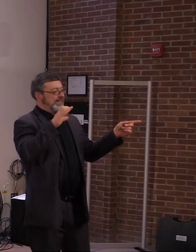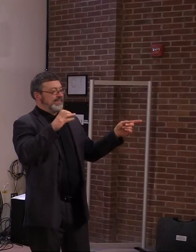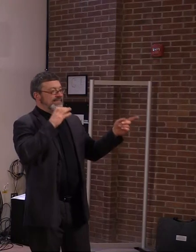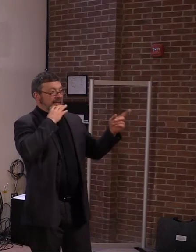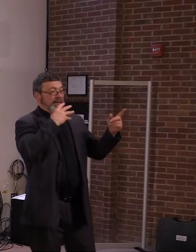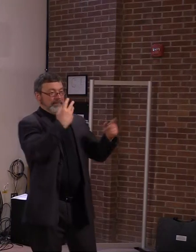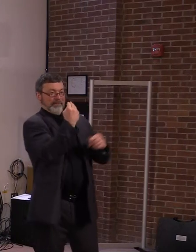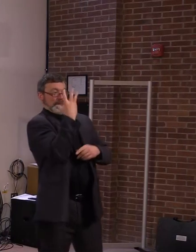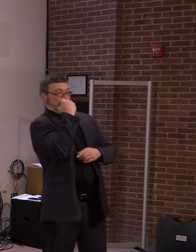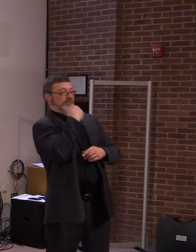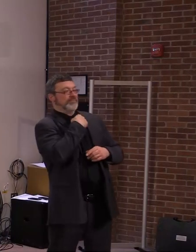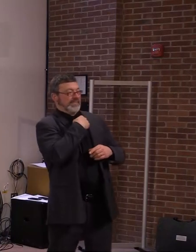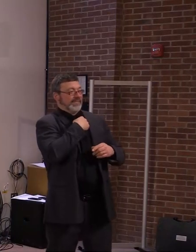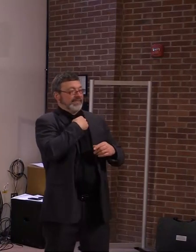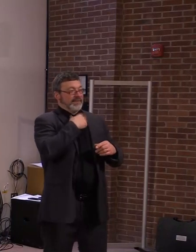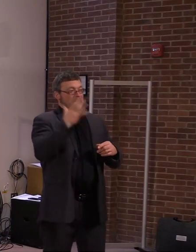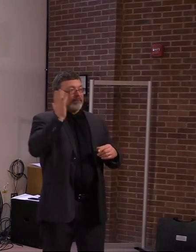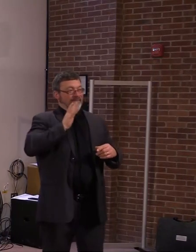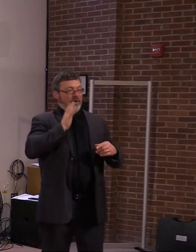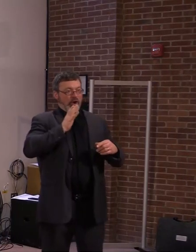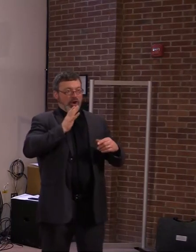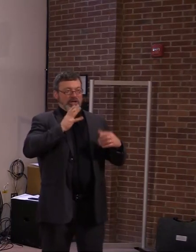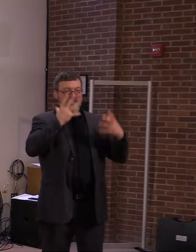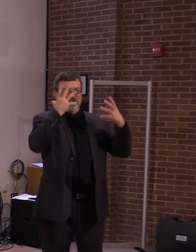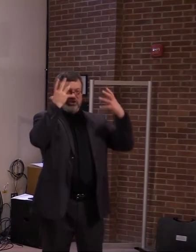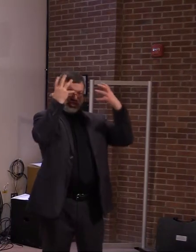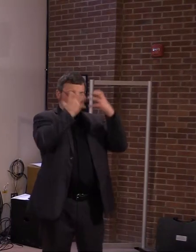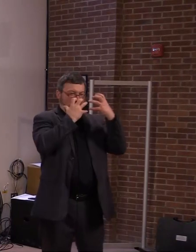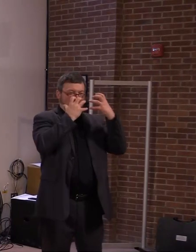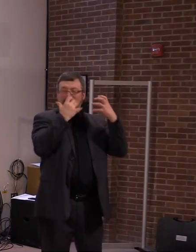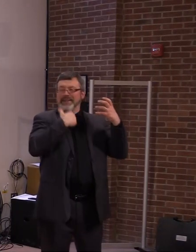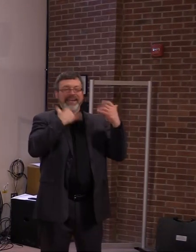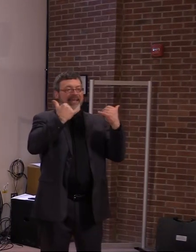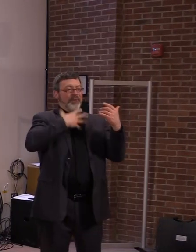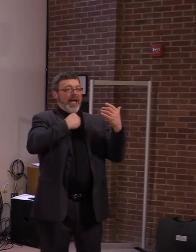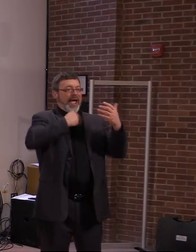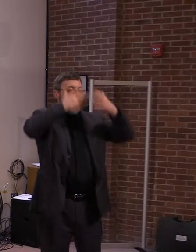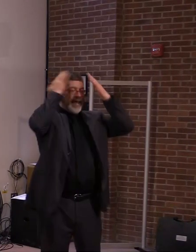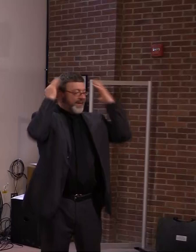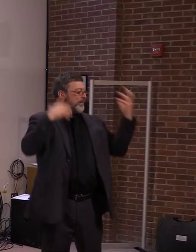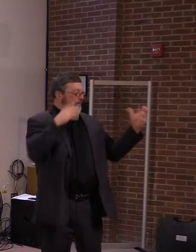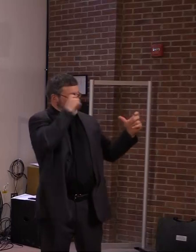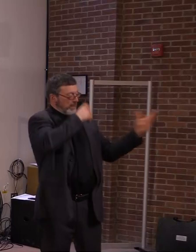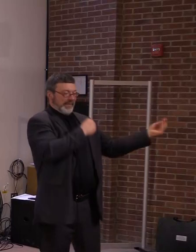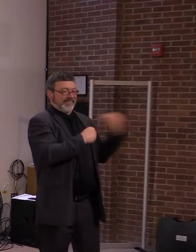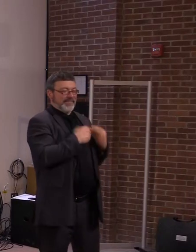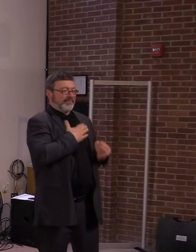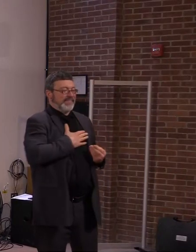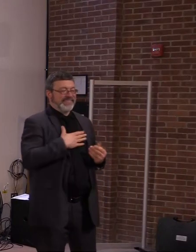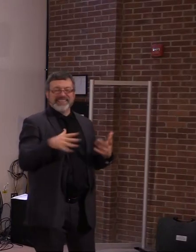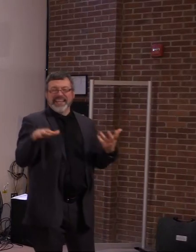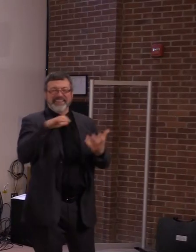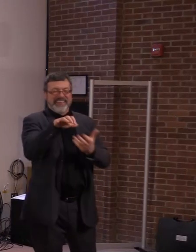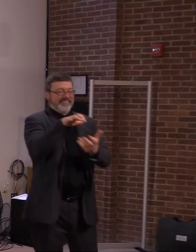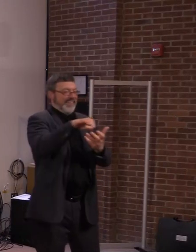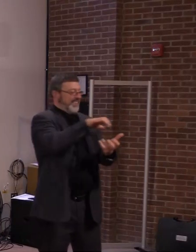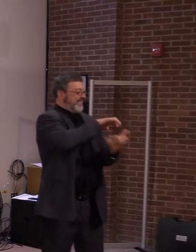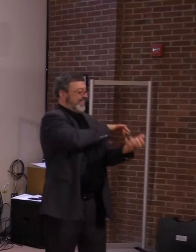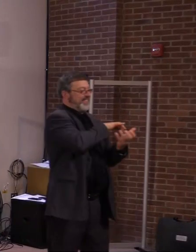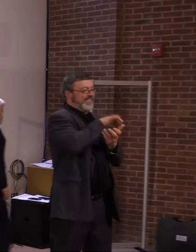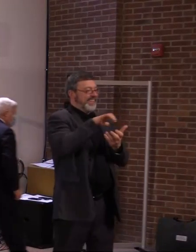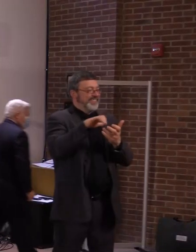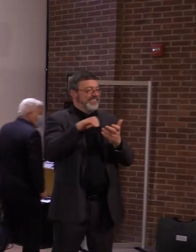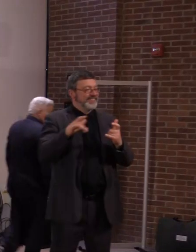want that back, actually. So, thanks, Tim. All right, thanks, Mike. Ed, Newport Daily